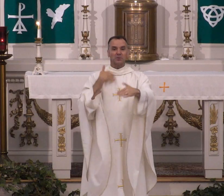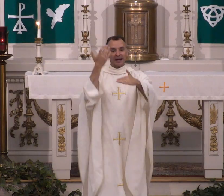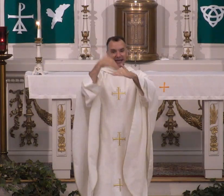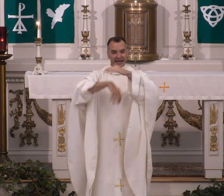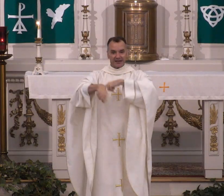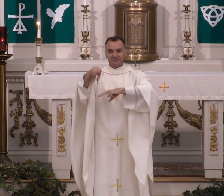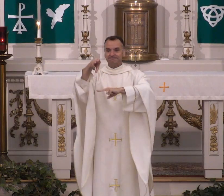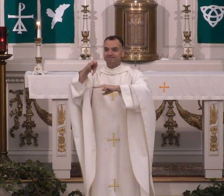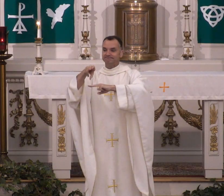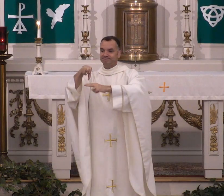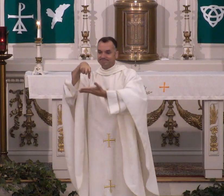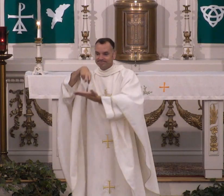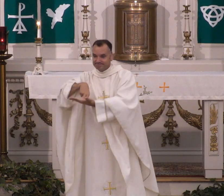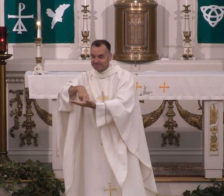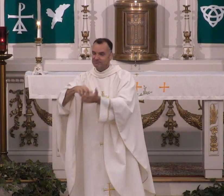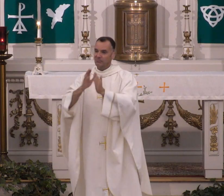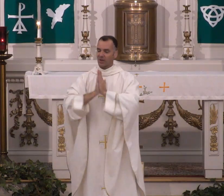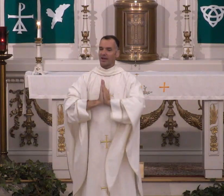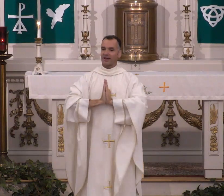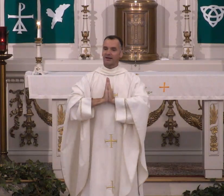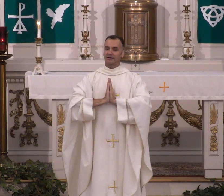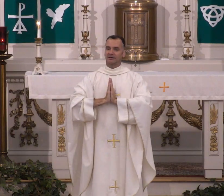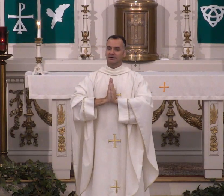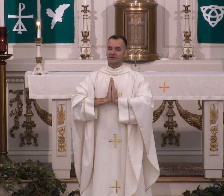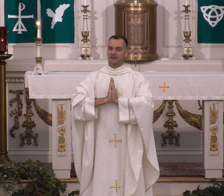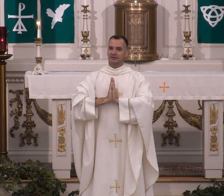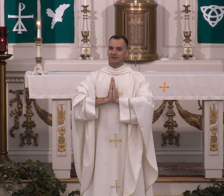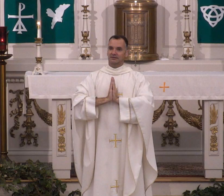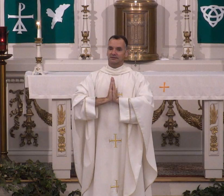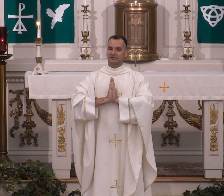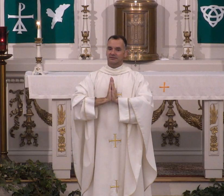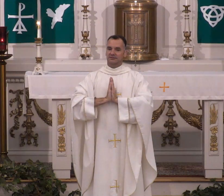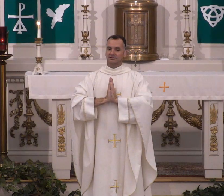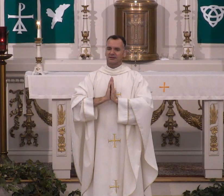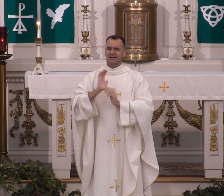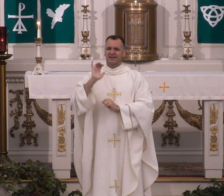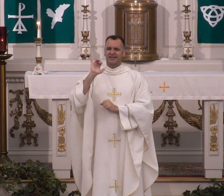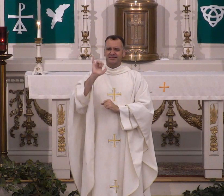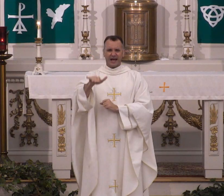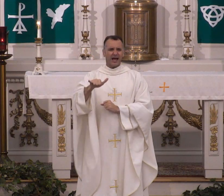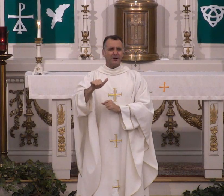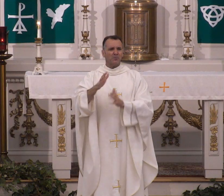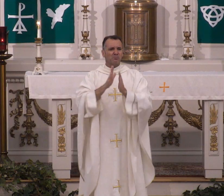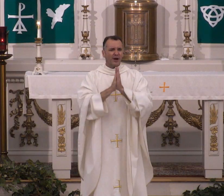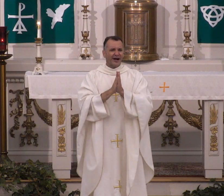the red candle, and I went and I prayed.